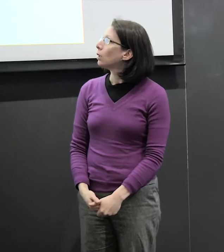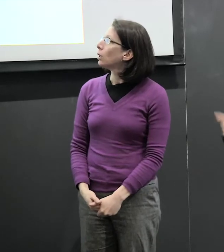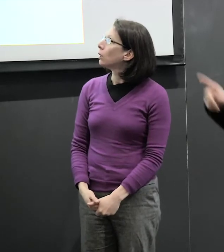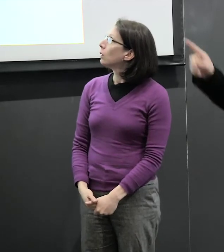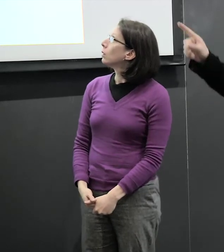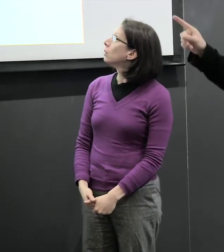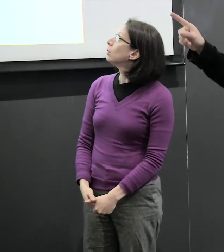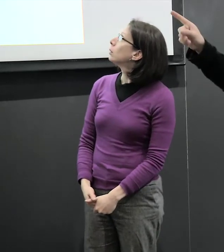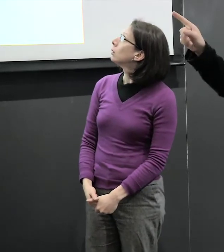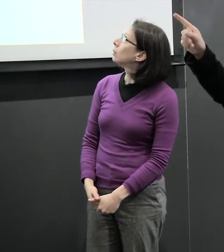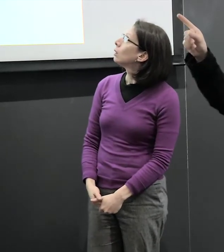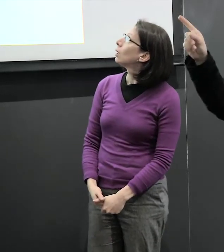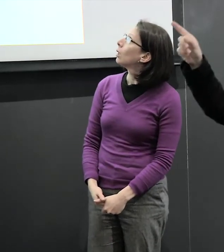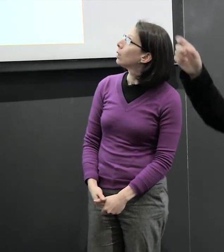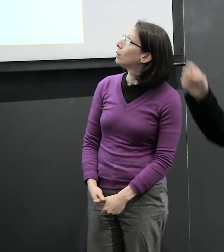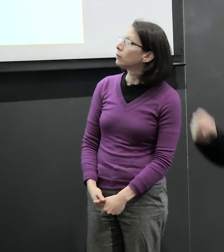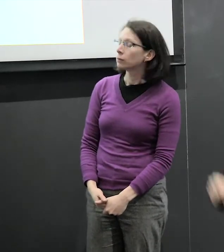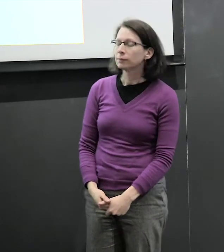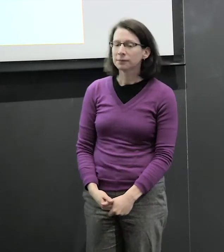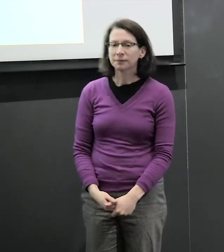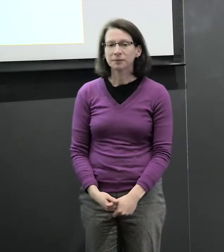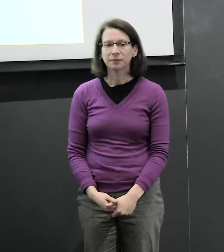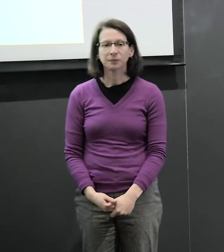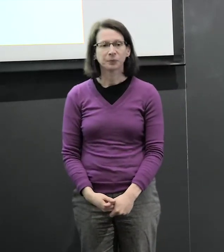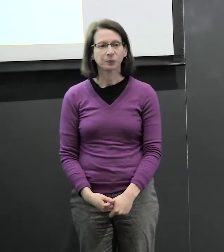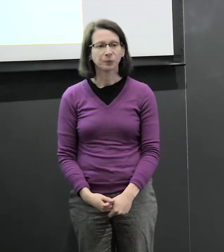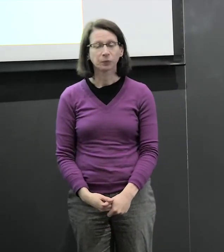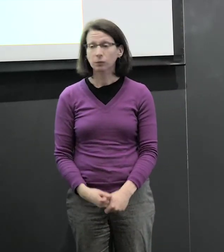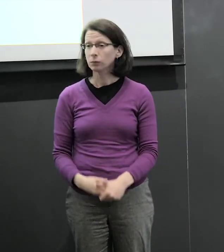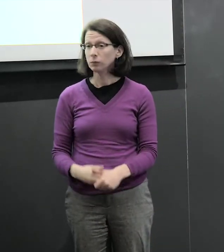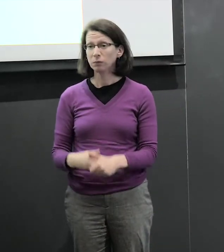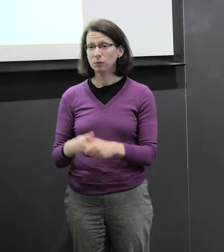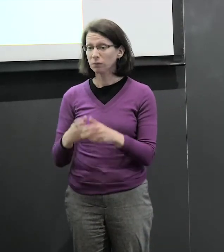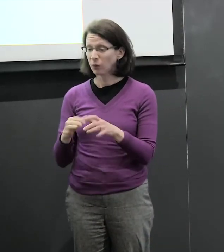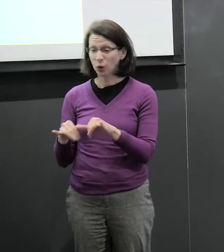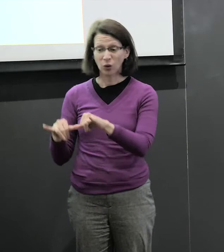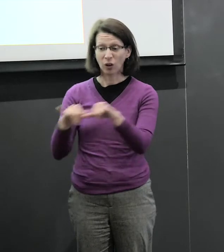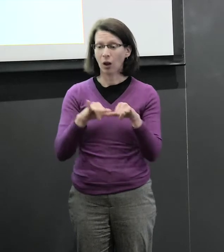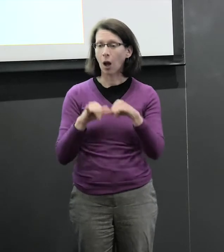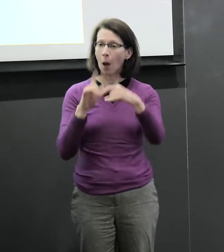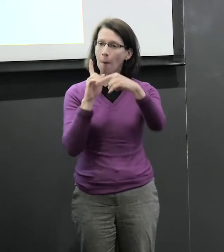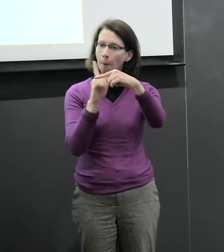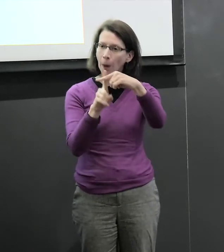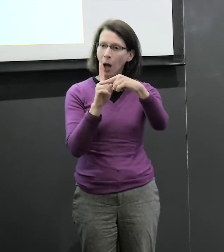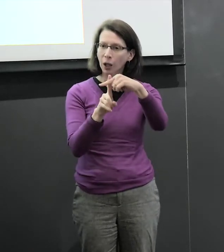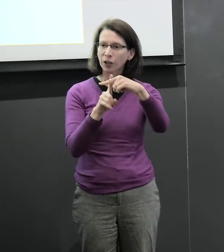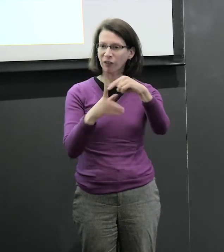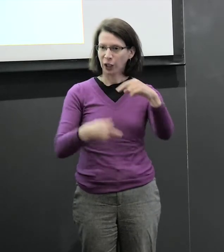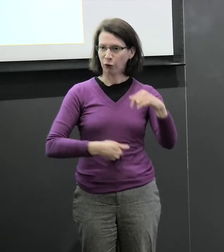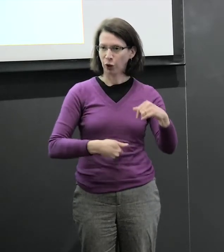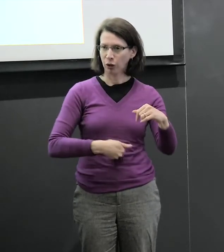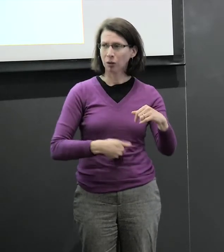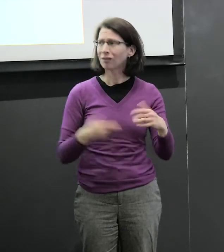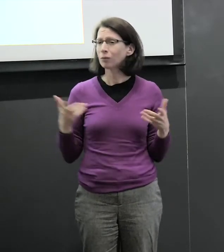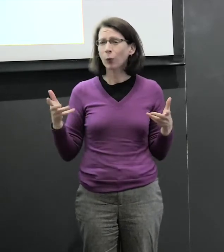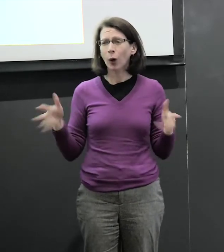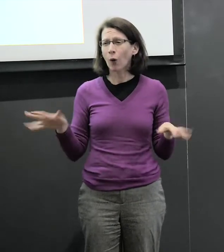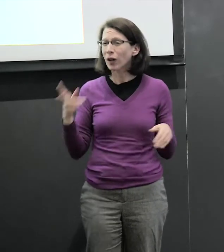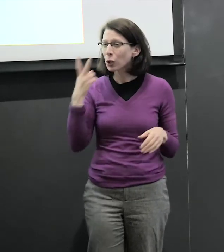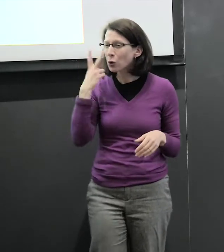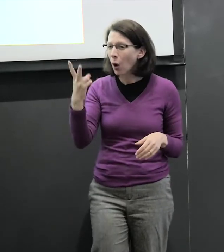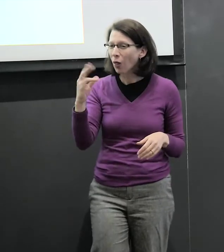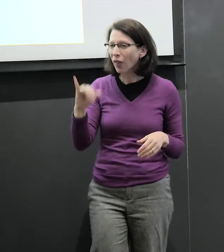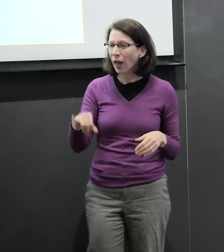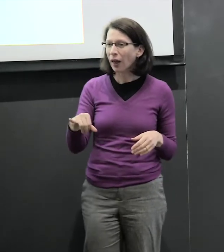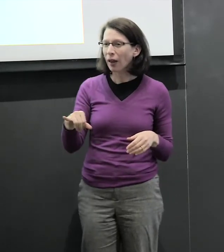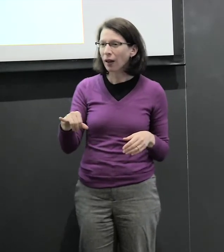Now notice, you get this universal positive inference. The universal positive inference is something that we already saw. This was